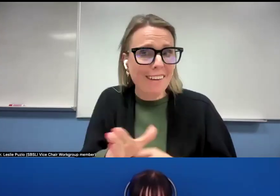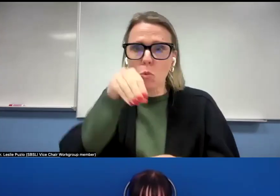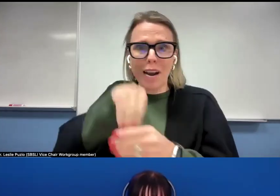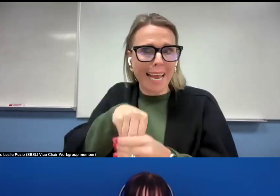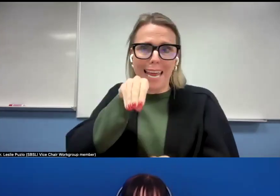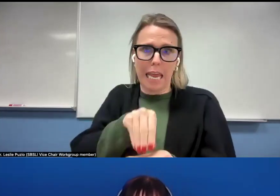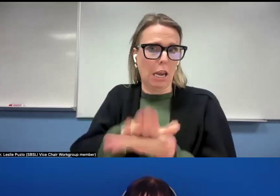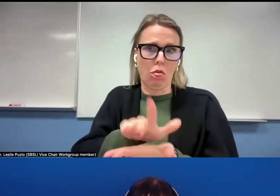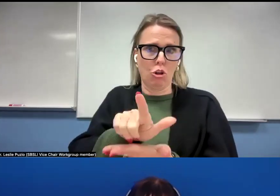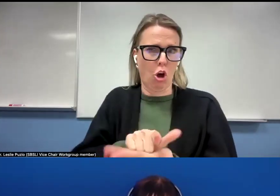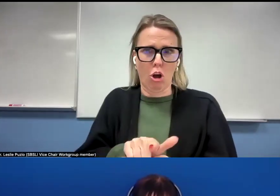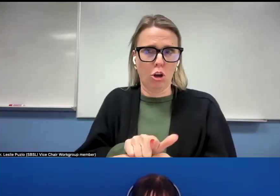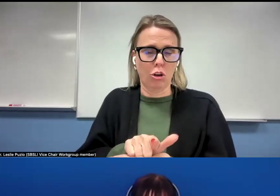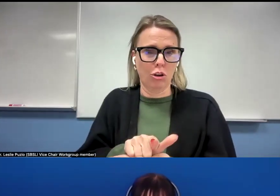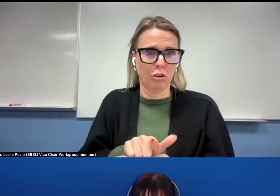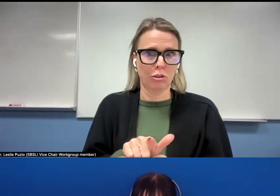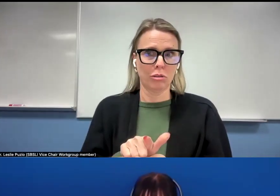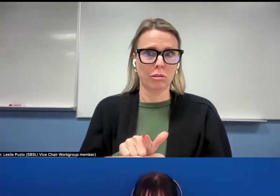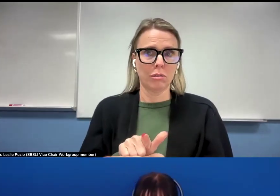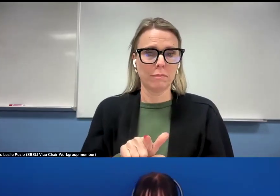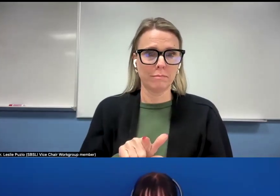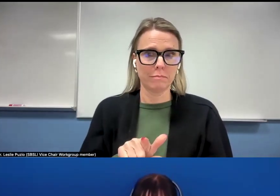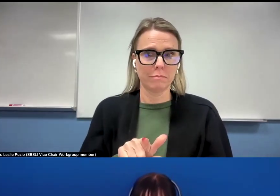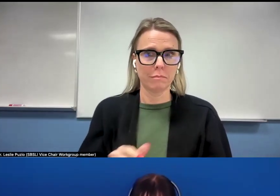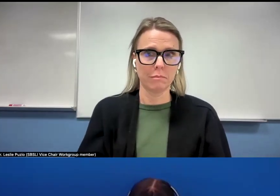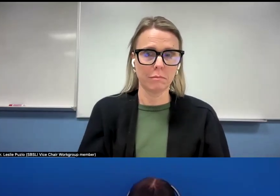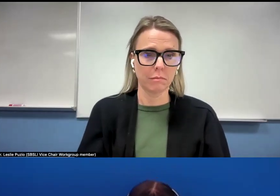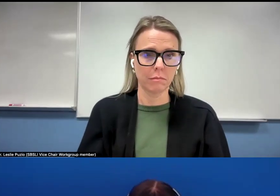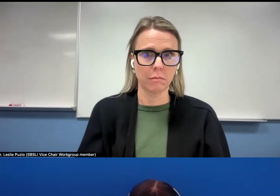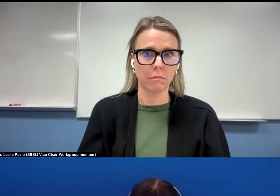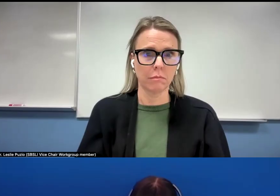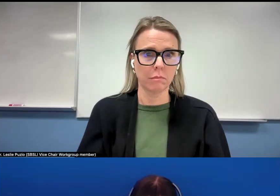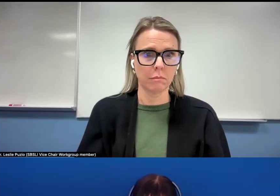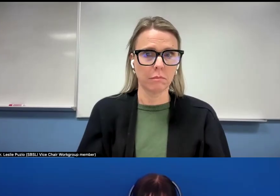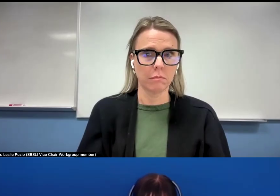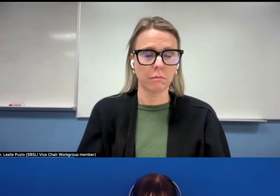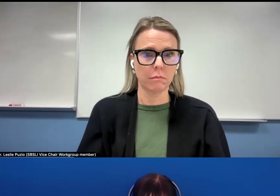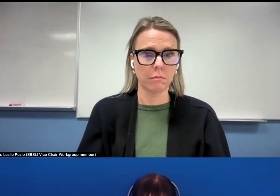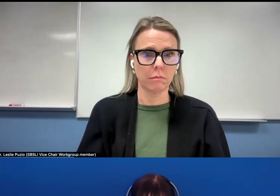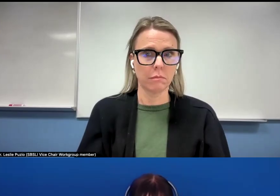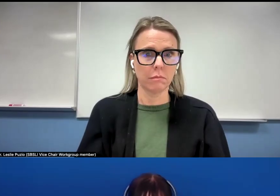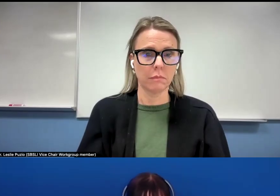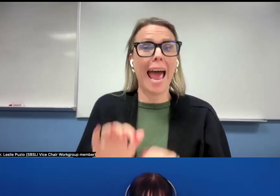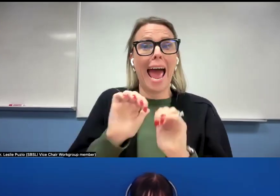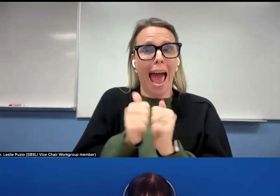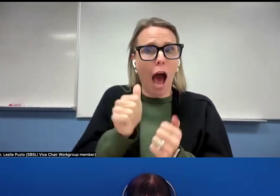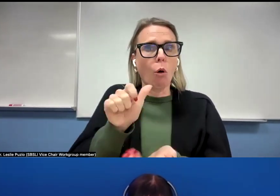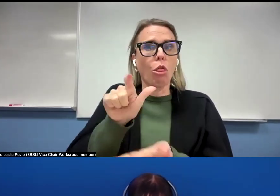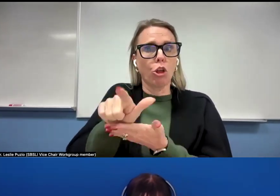the proposal of the regs right now. Those haven't been embedded within the law. That's my